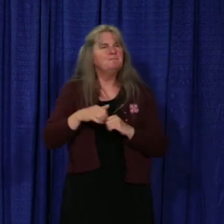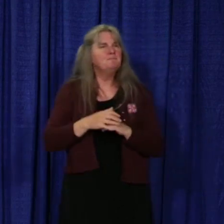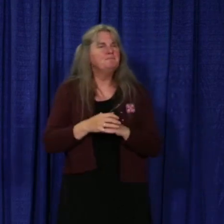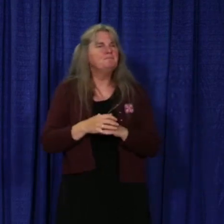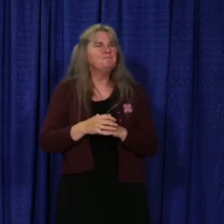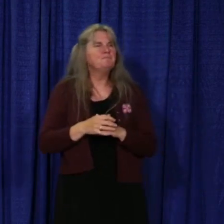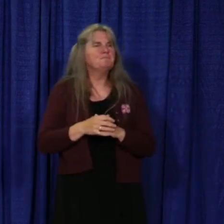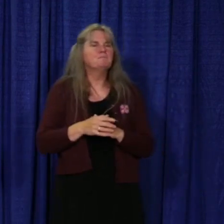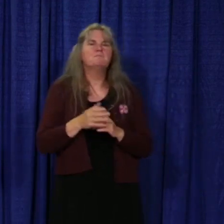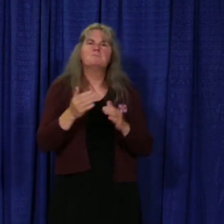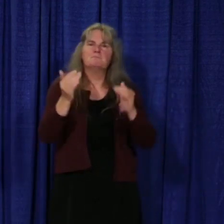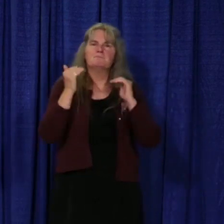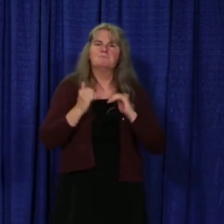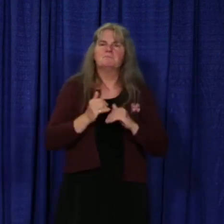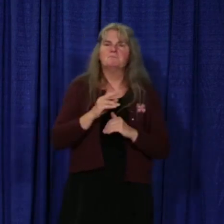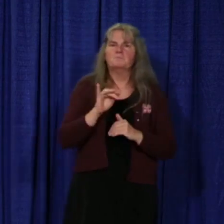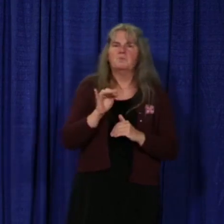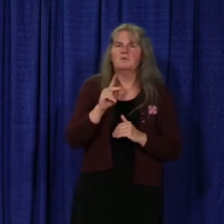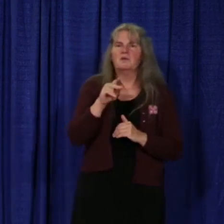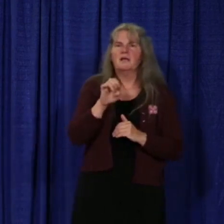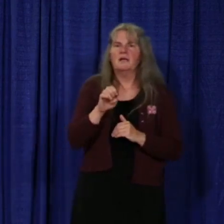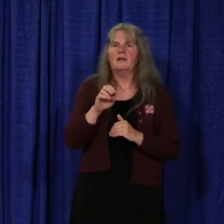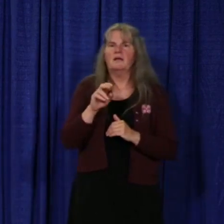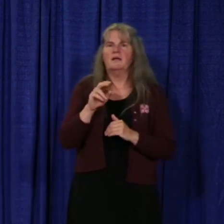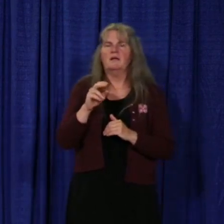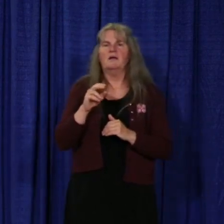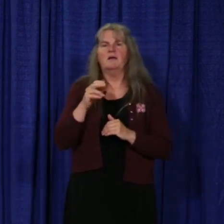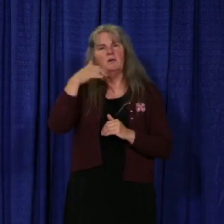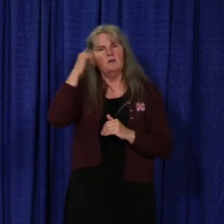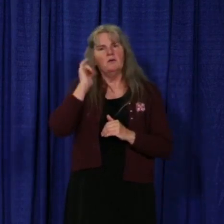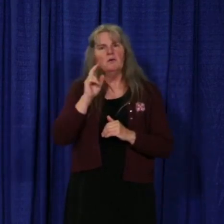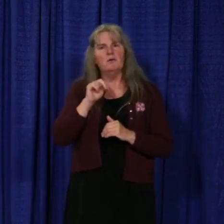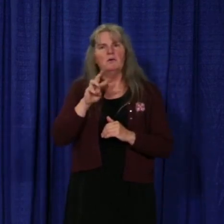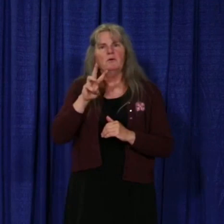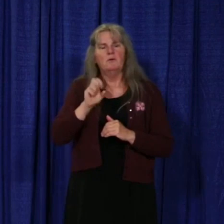Okay, we'll move now to Jackie, Yukon News.